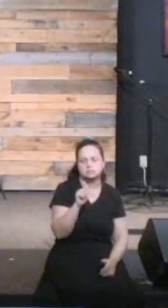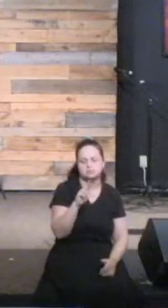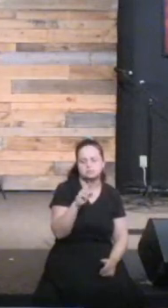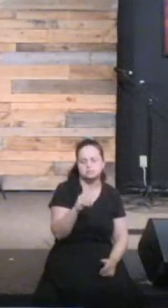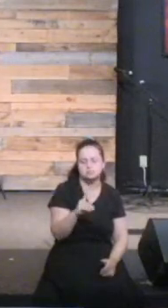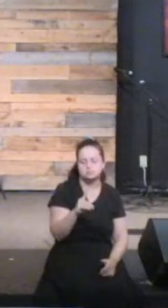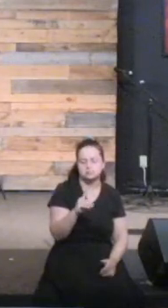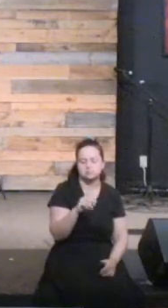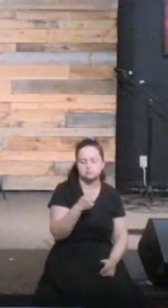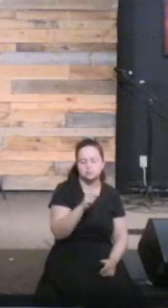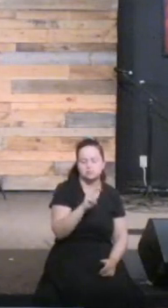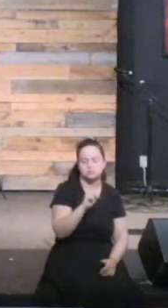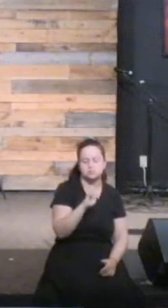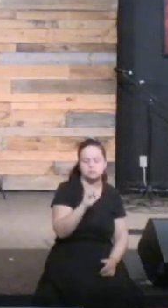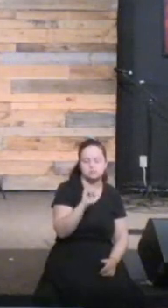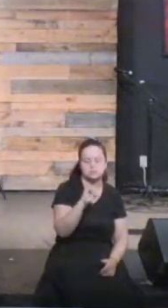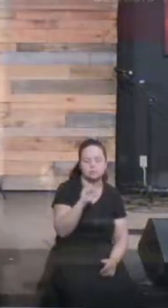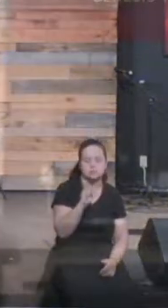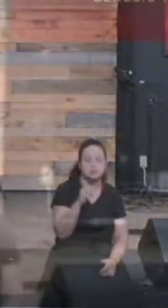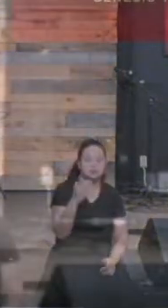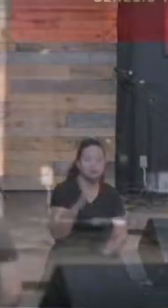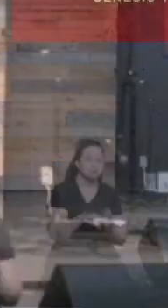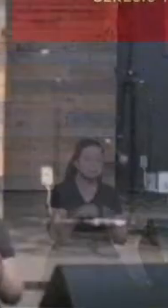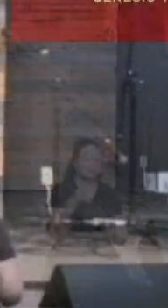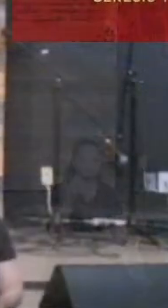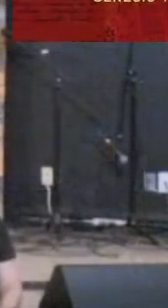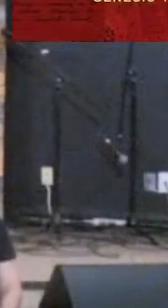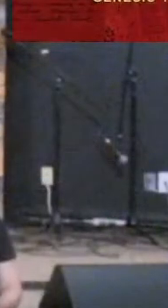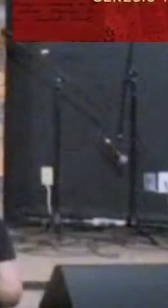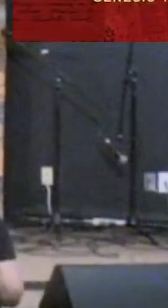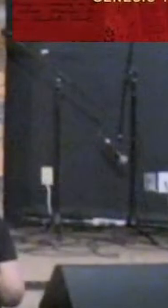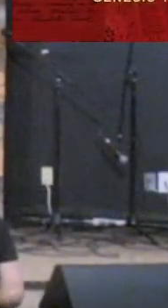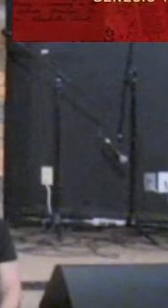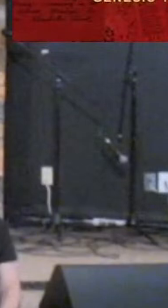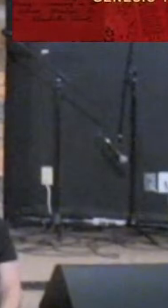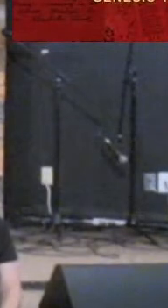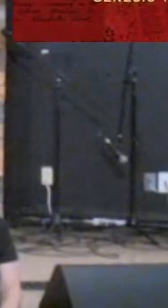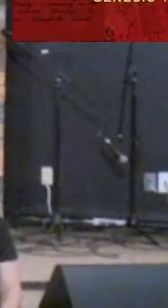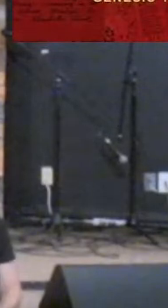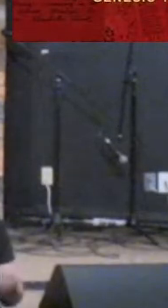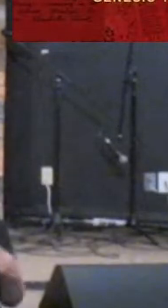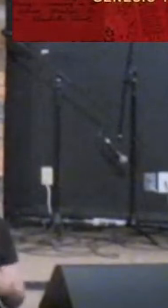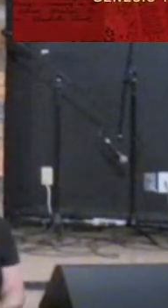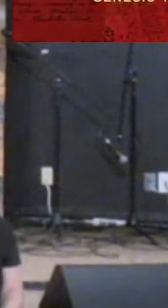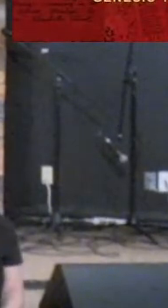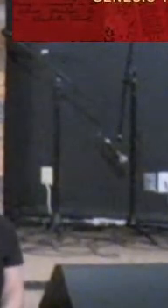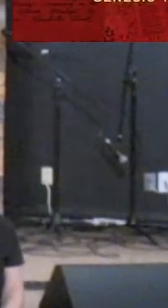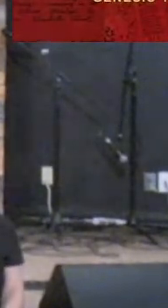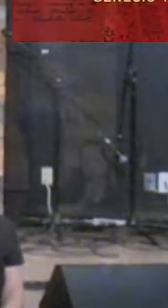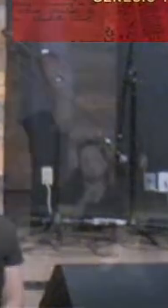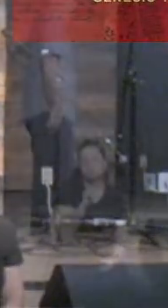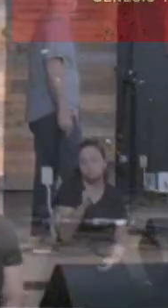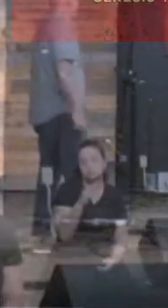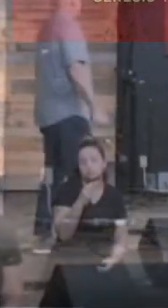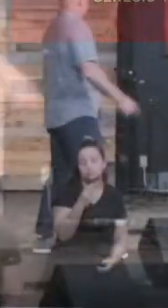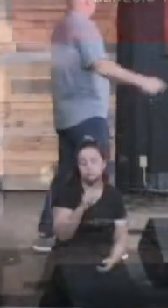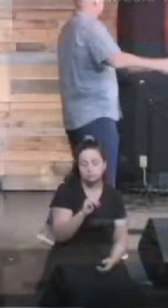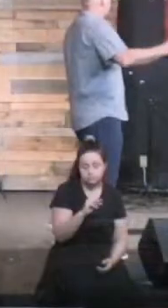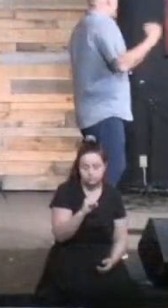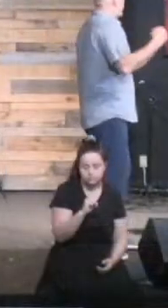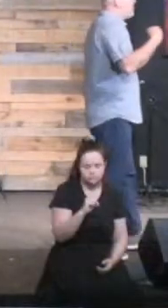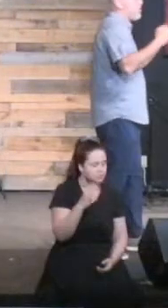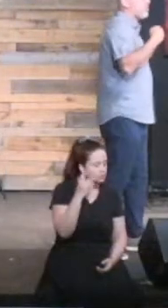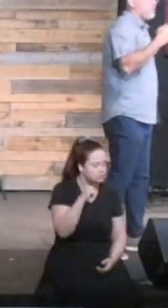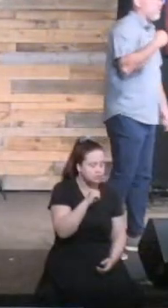1. do not be afraid Abram why shouldn't I be afraid God